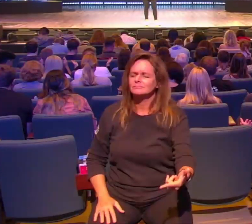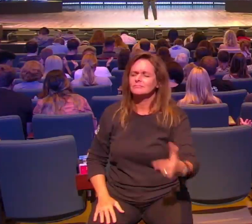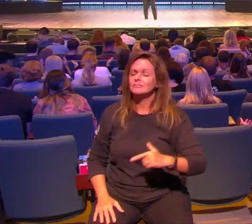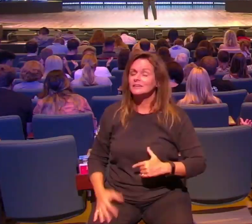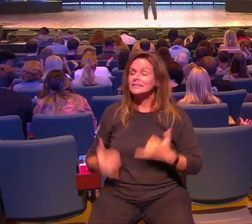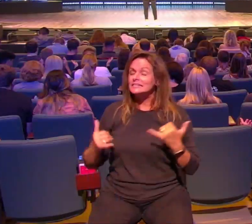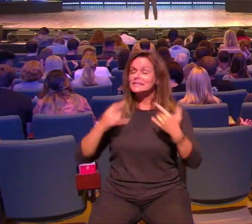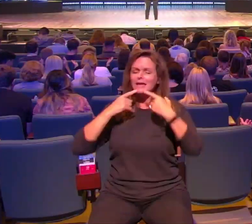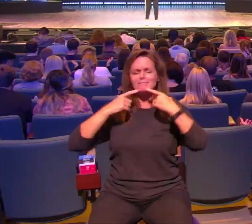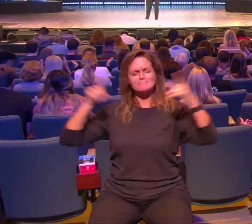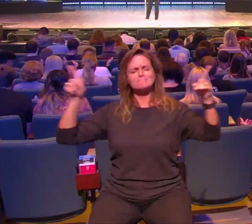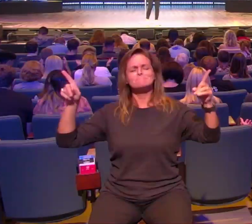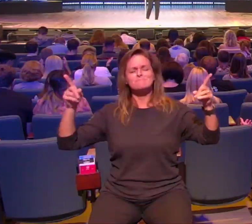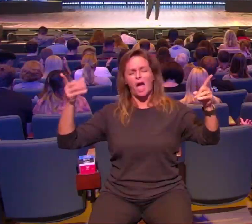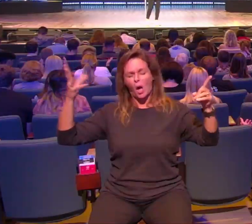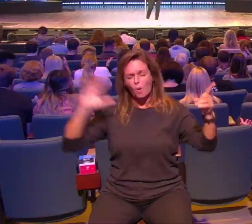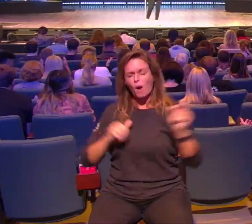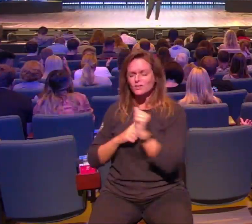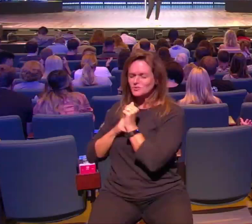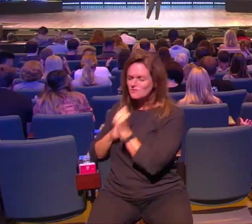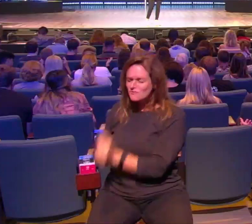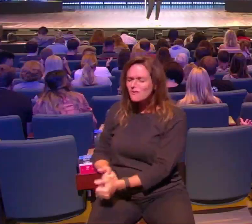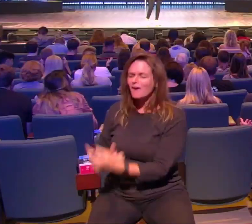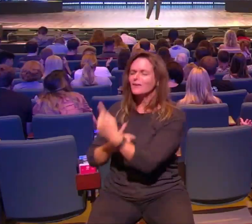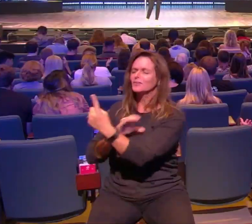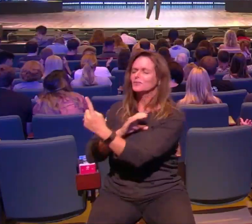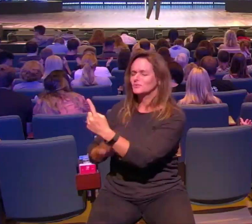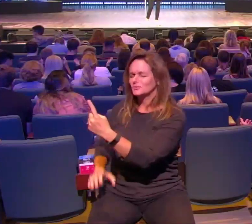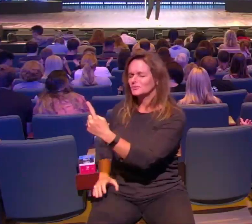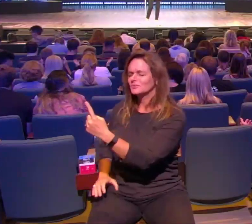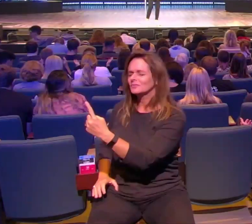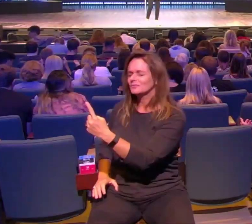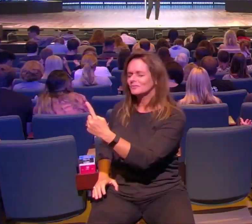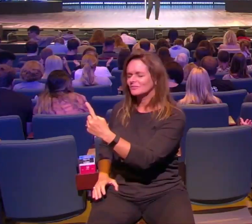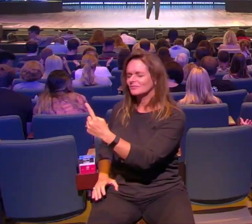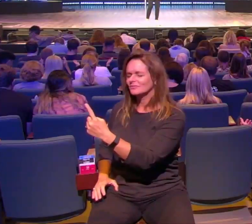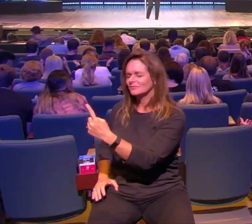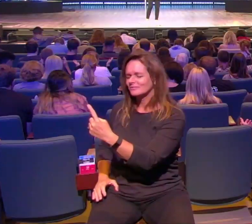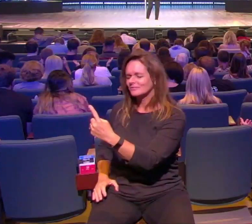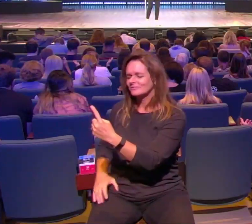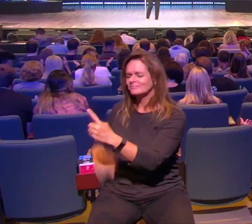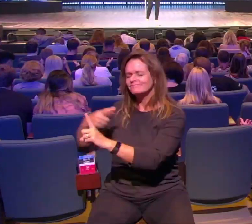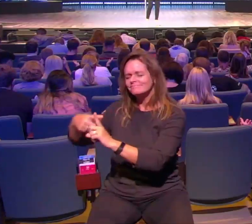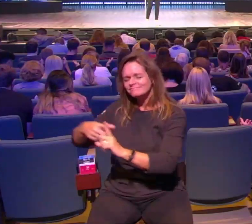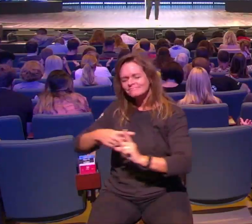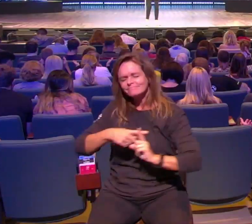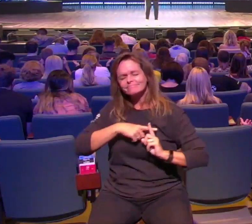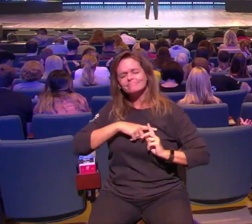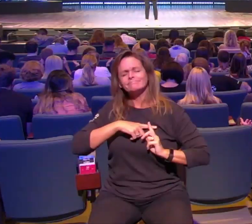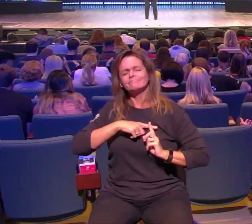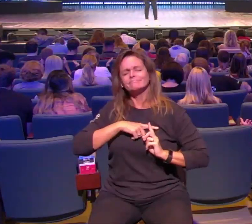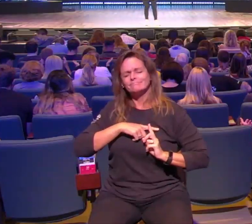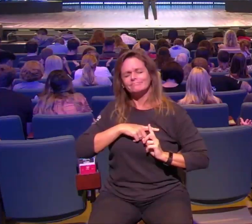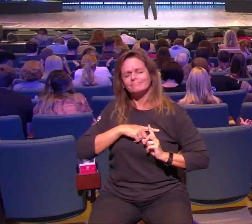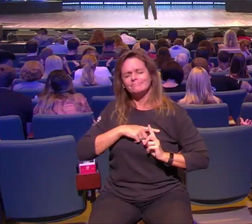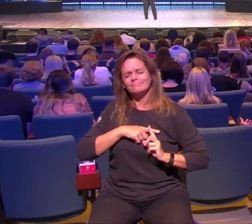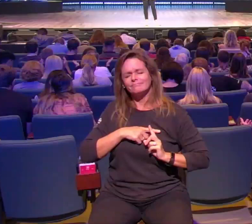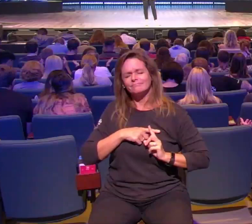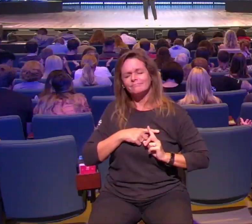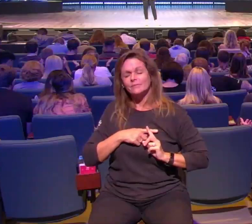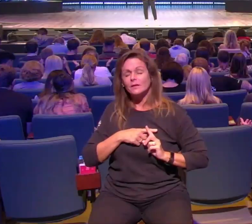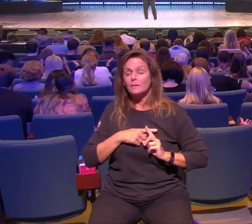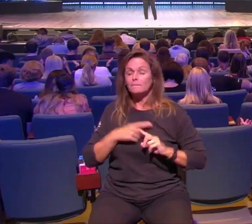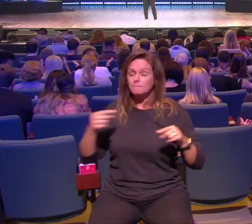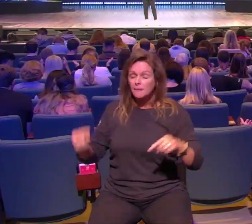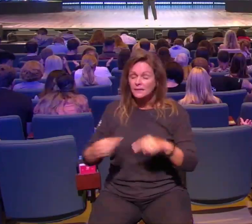Today I declare. I want to be a Christian. I want to be a Christian. A follower of Jesus Christ. A follower of Jesus Christ. I pray that you will forgive me of my sin.